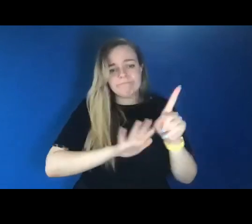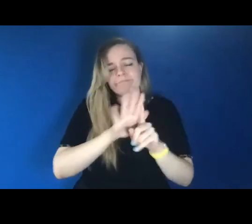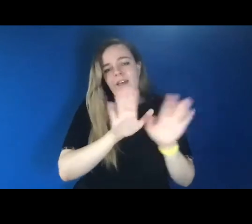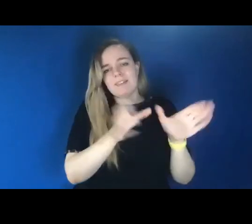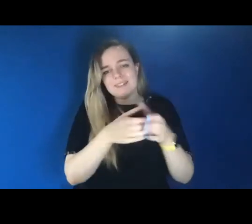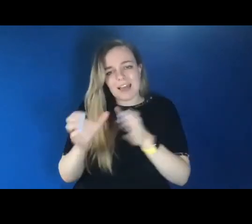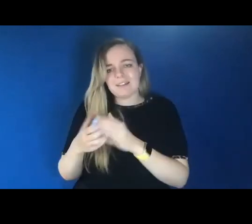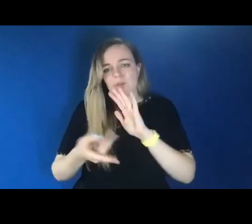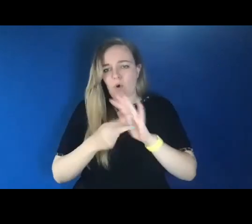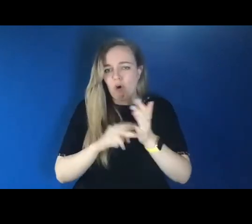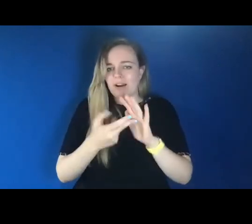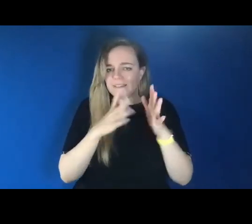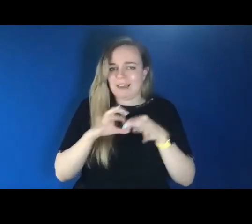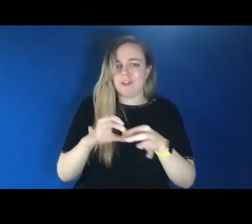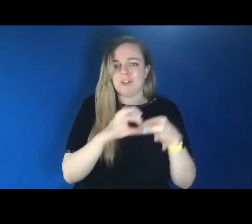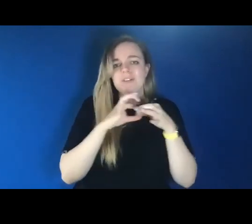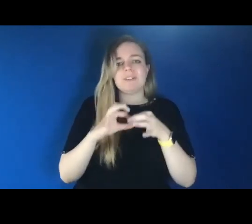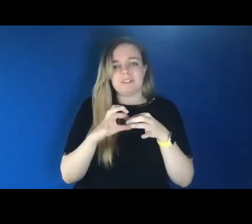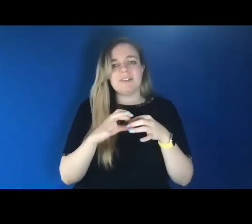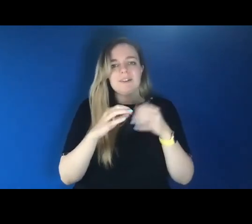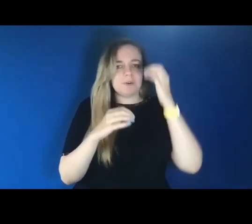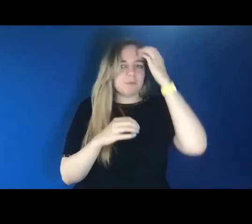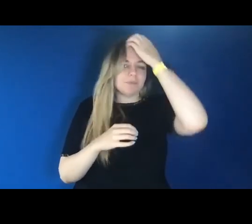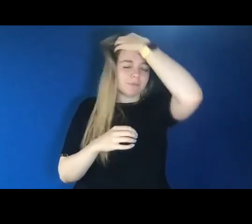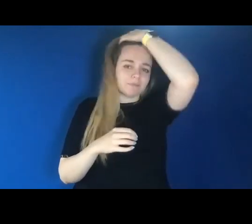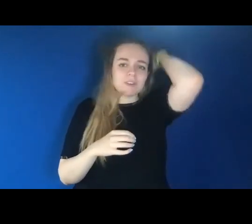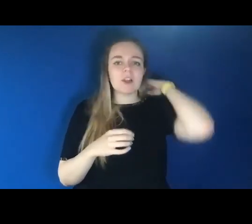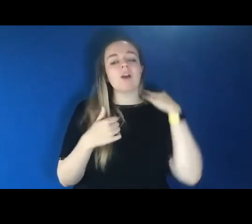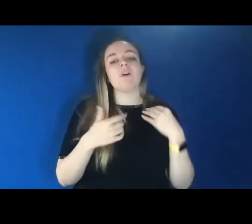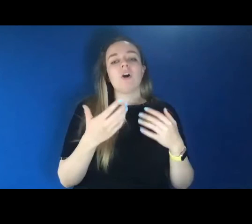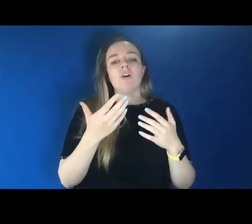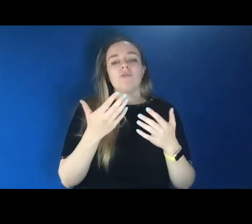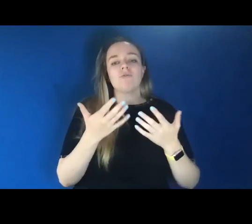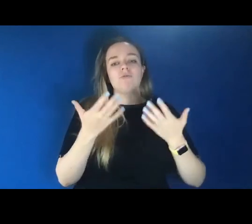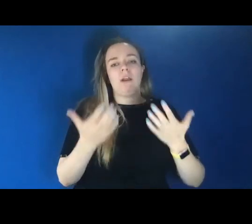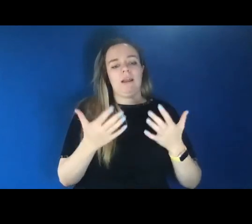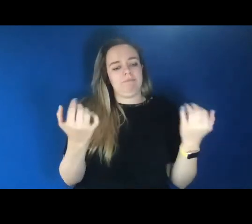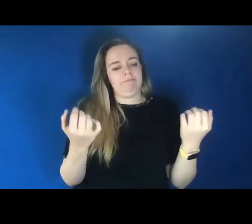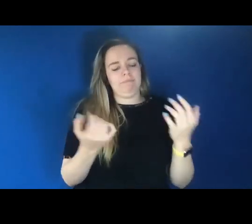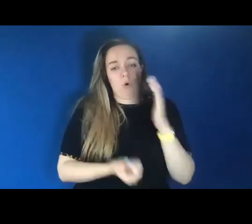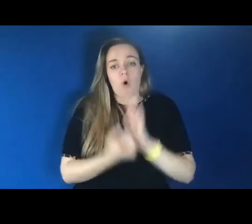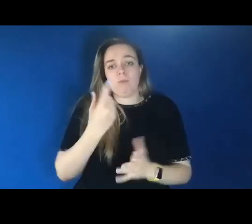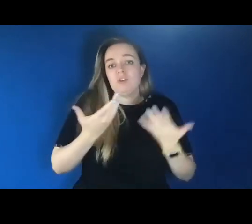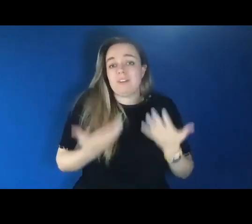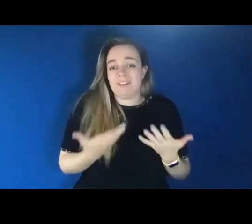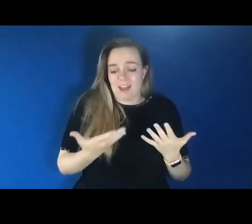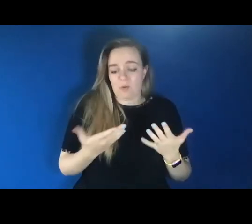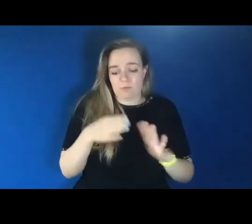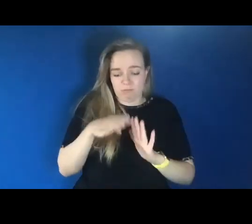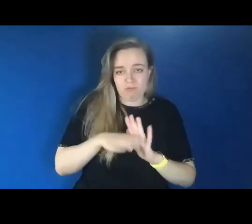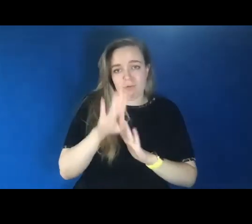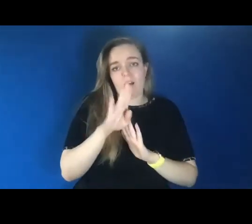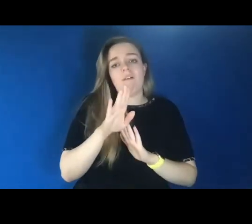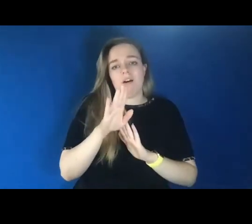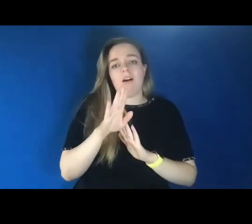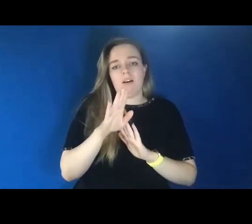of these organisations. We've got a really big chance now as we start to recover from the